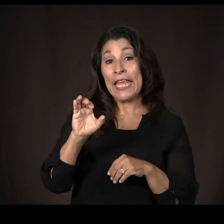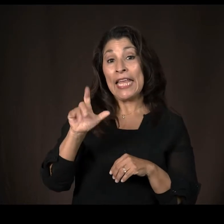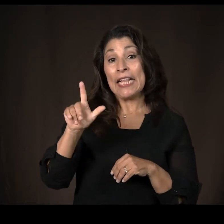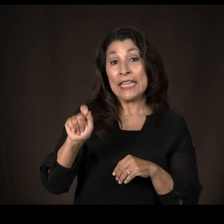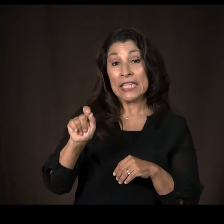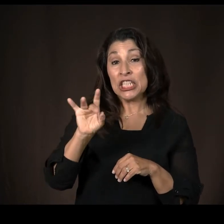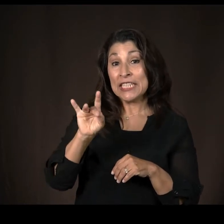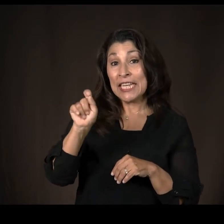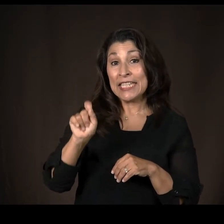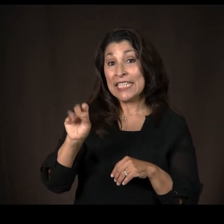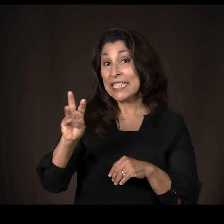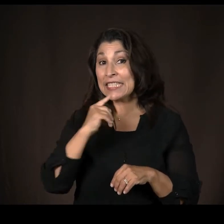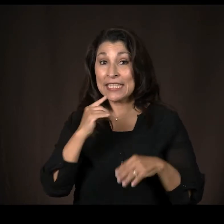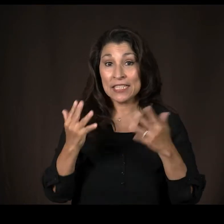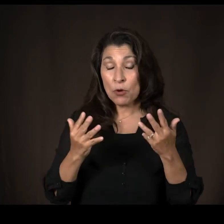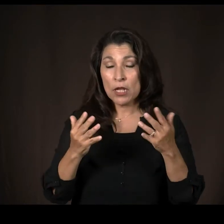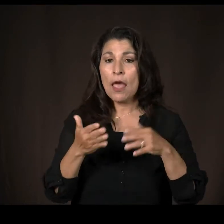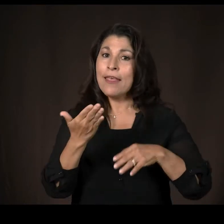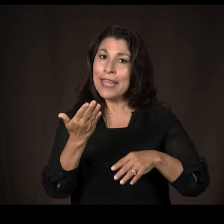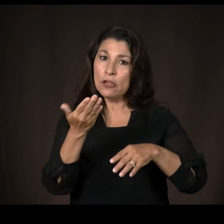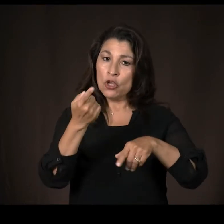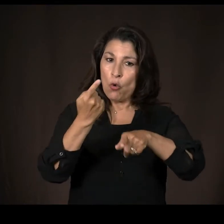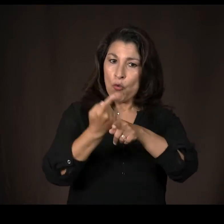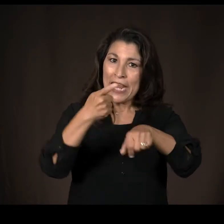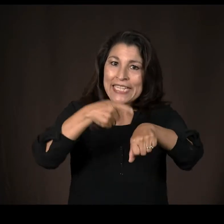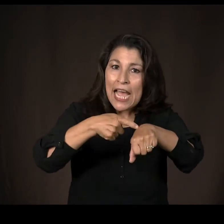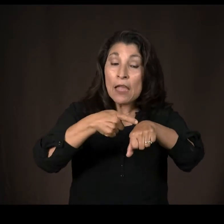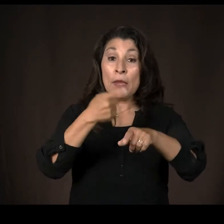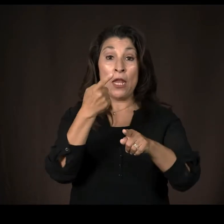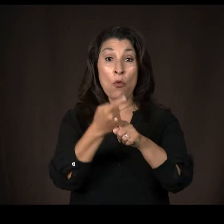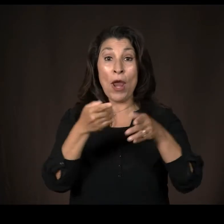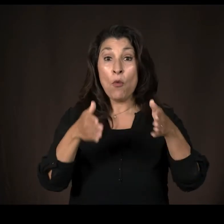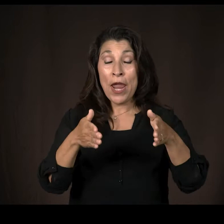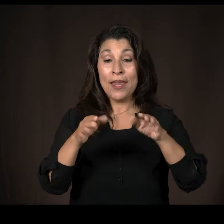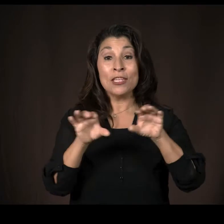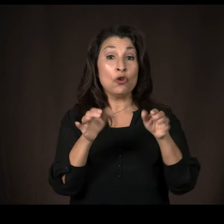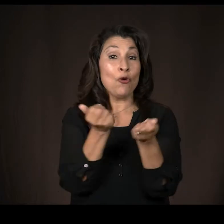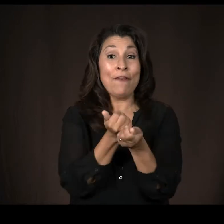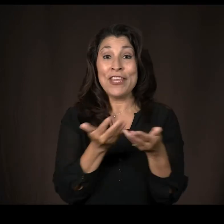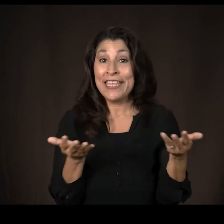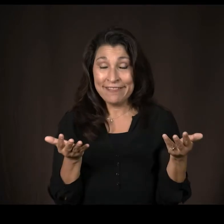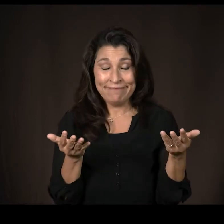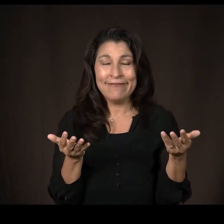Ecclesiastes 8:6 says this: there's a right time and a right way to do